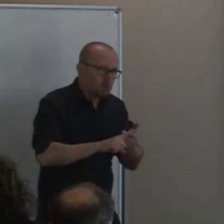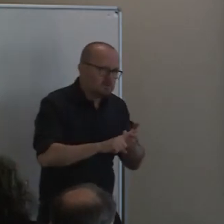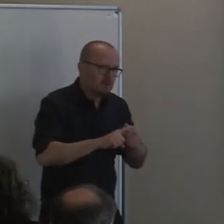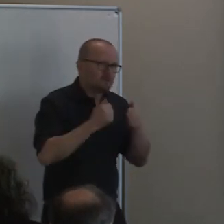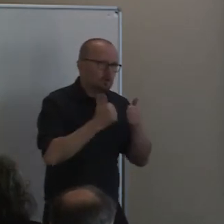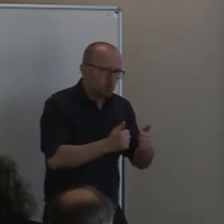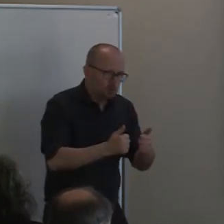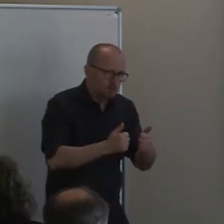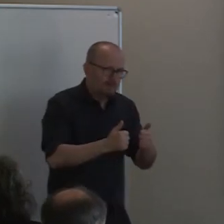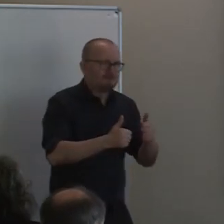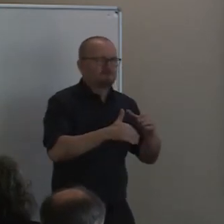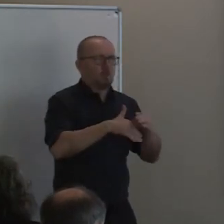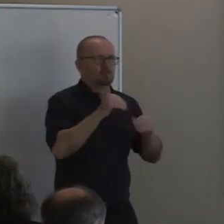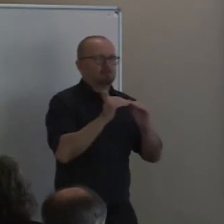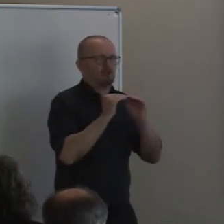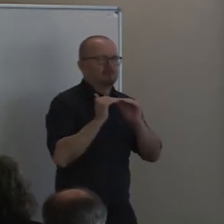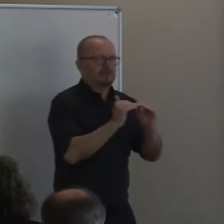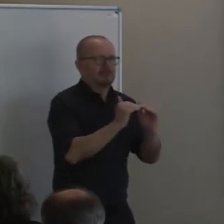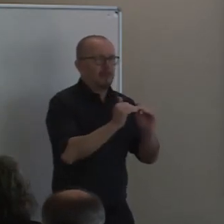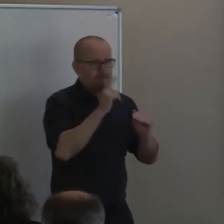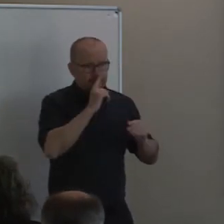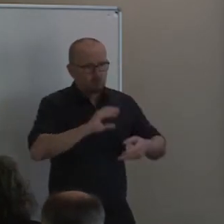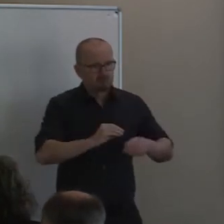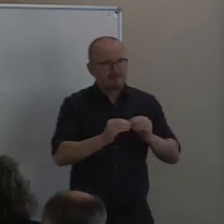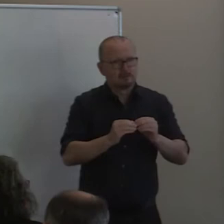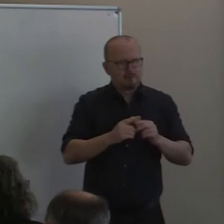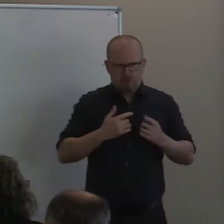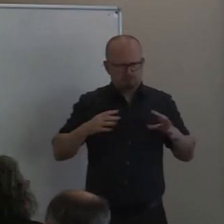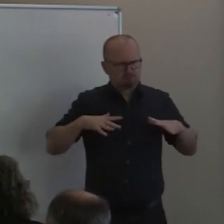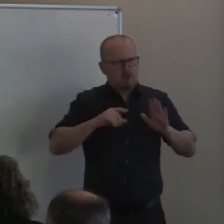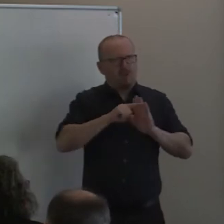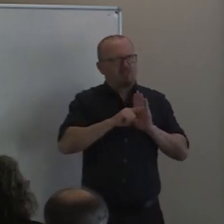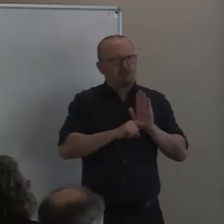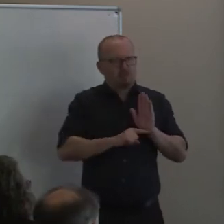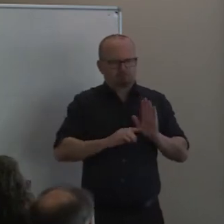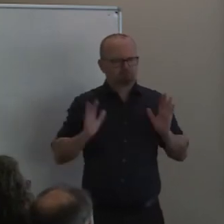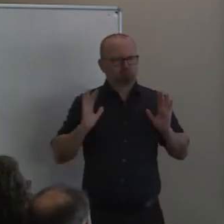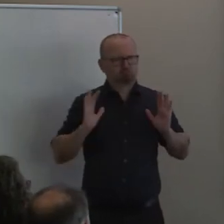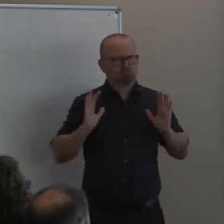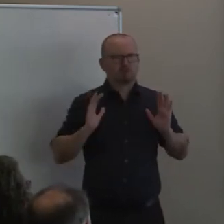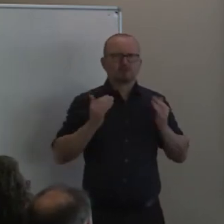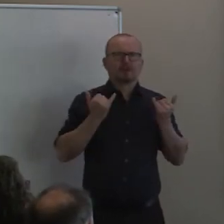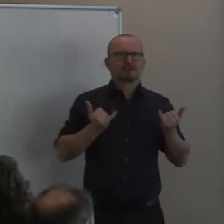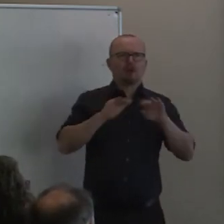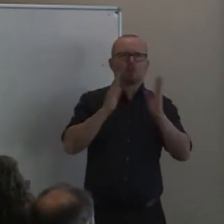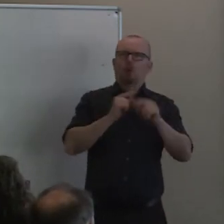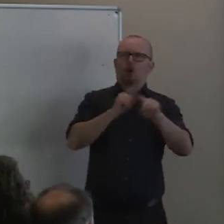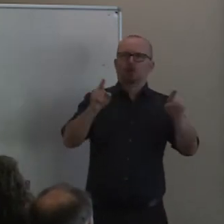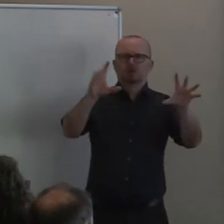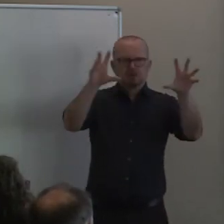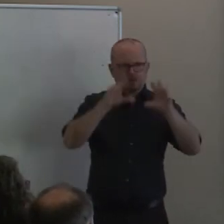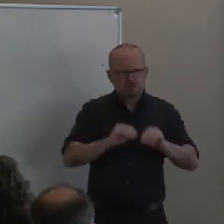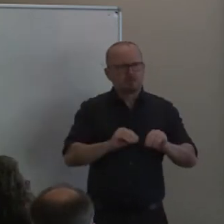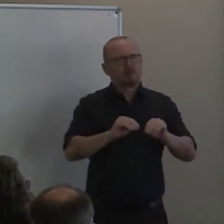make technology have no ethical responsibilities for how it's used. They're simply codifying the existing world into an instrument or